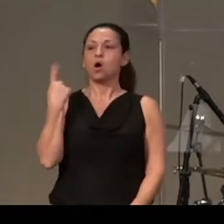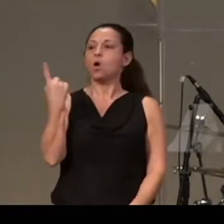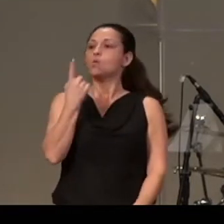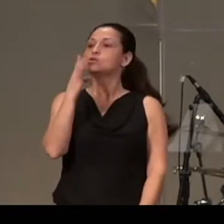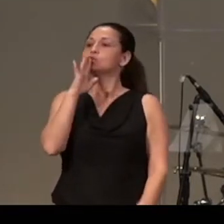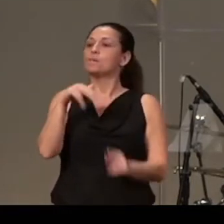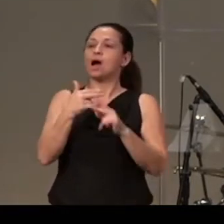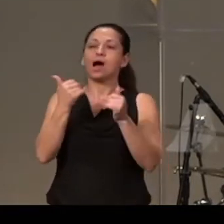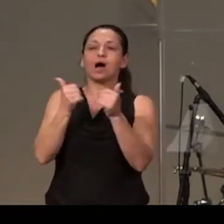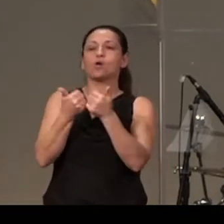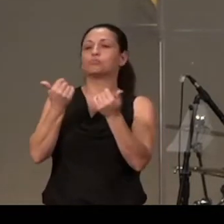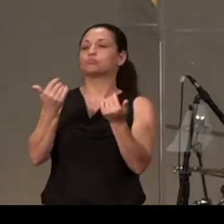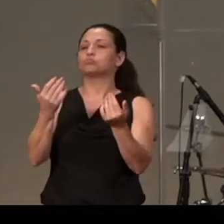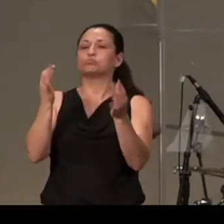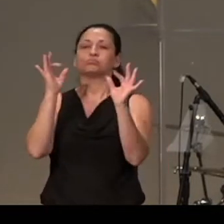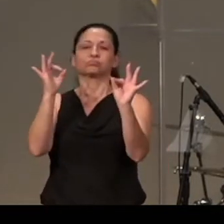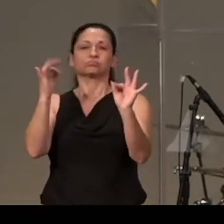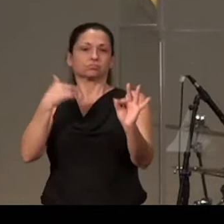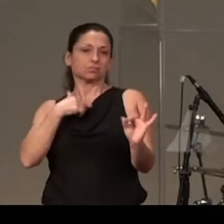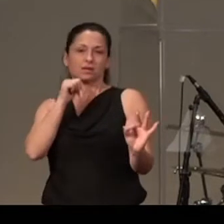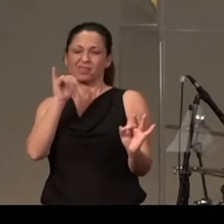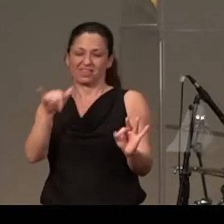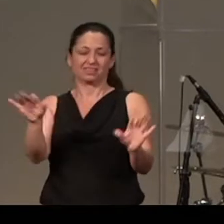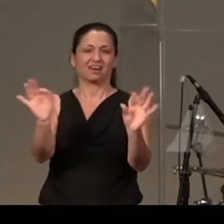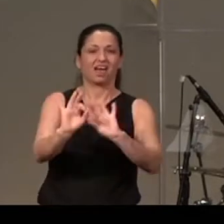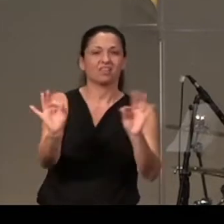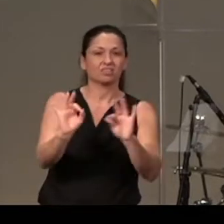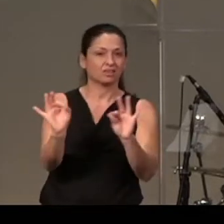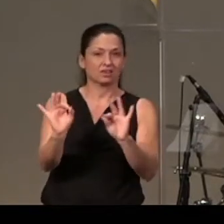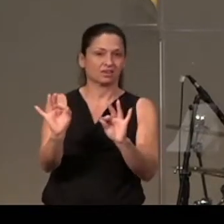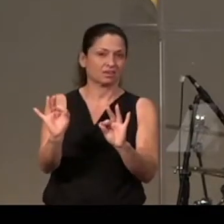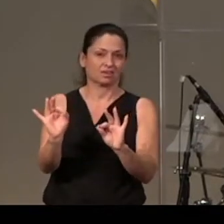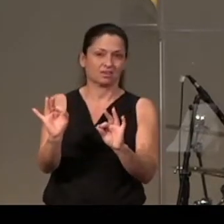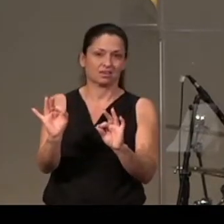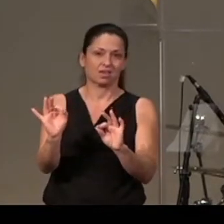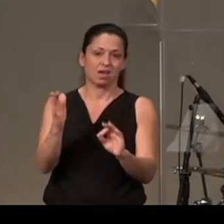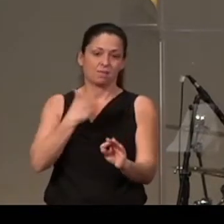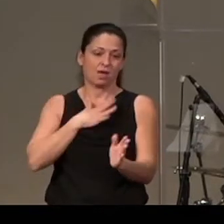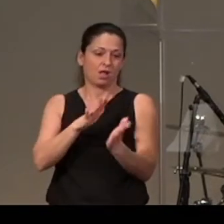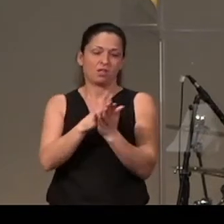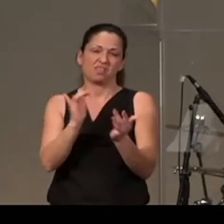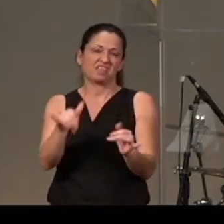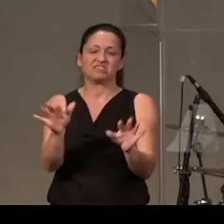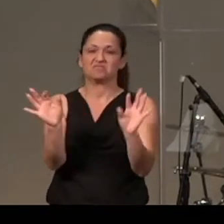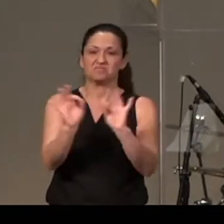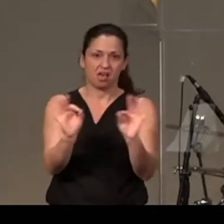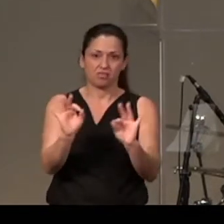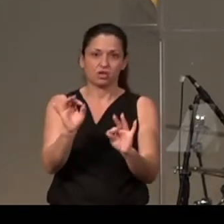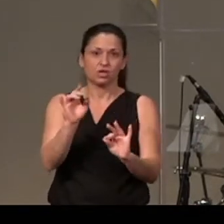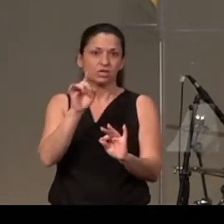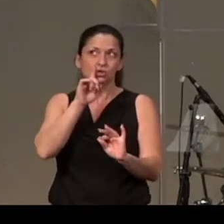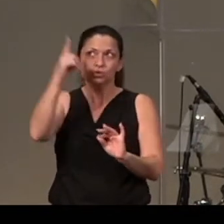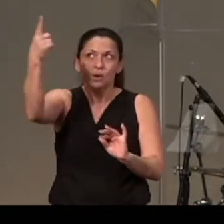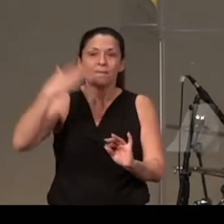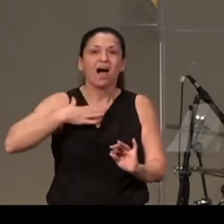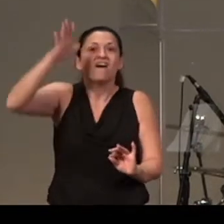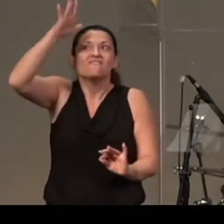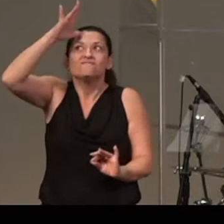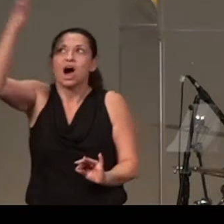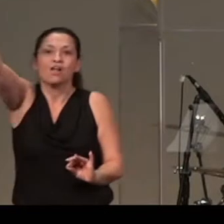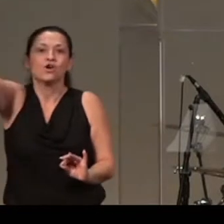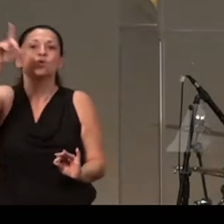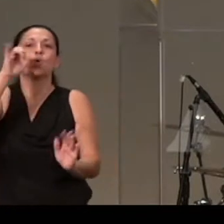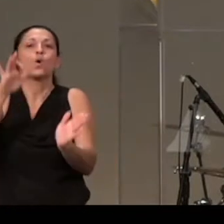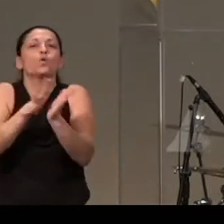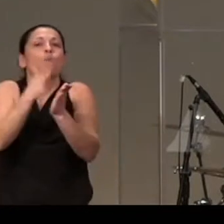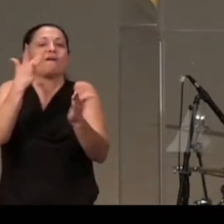great I am, that's nothing. If I glorify myself, my glory is nothing. It is my Father who glorifies me,